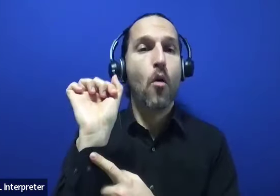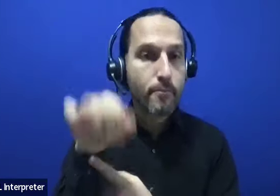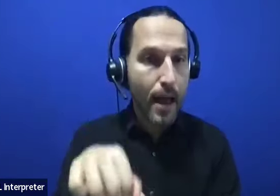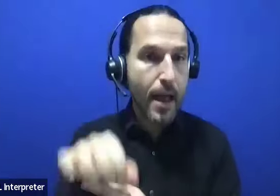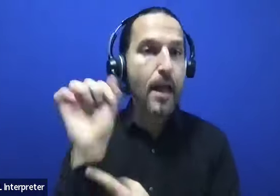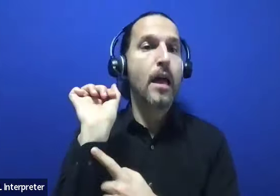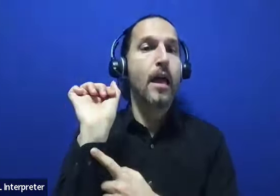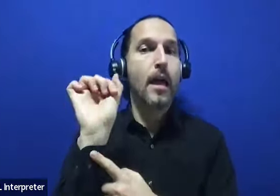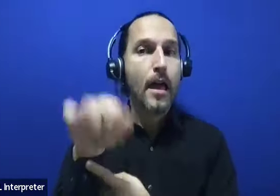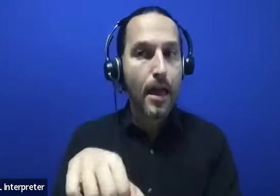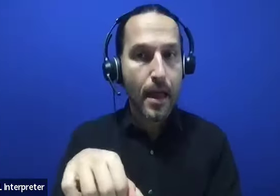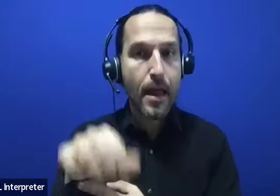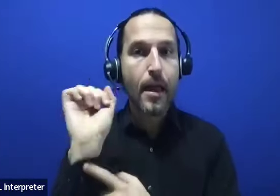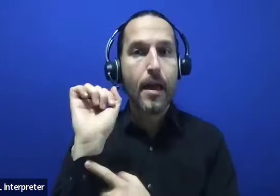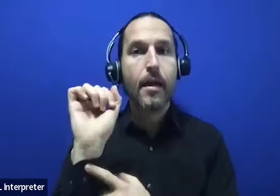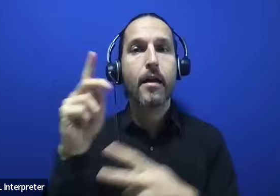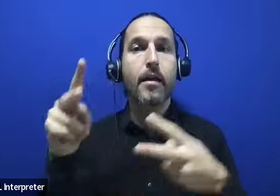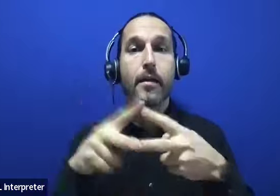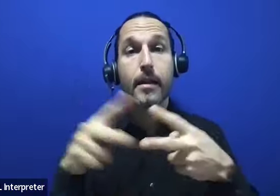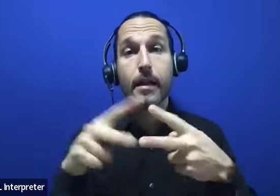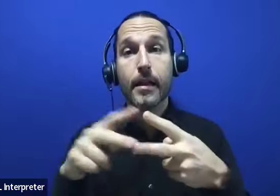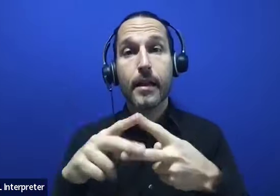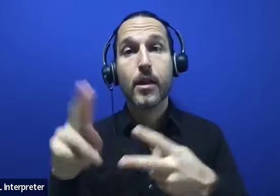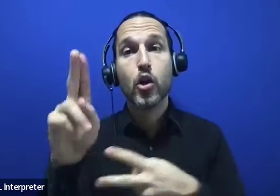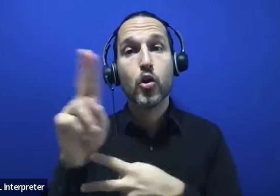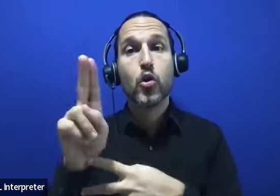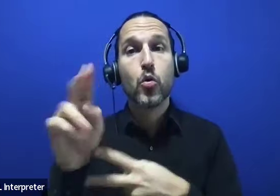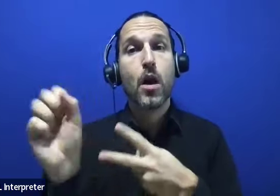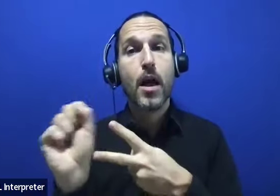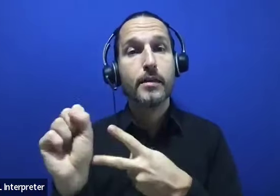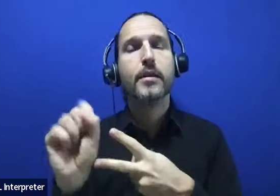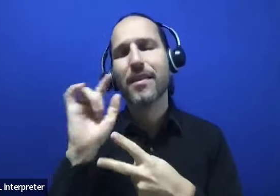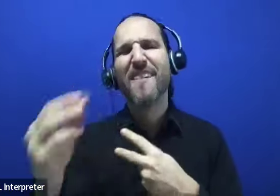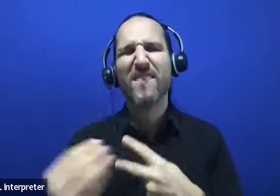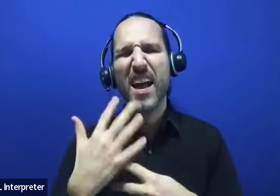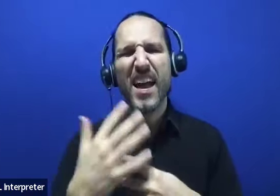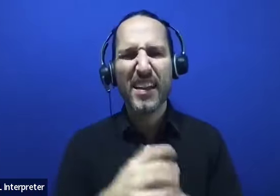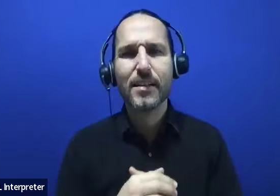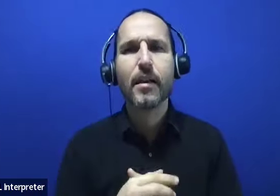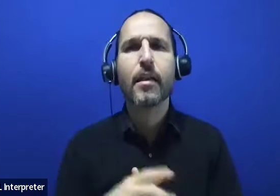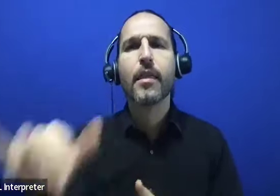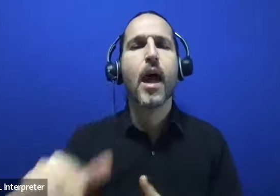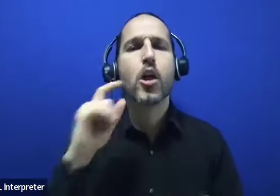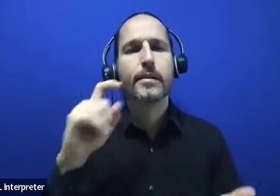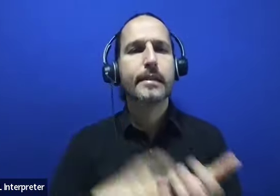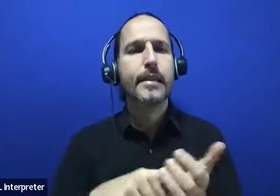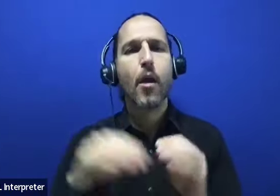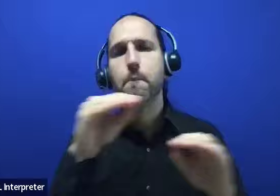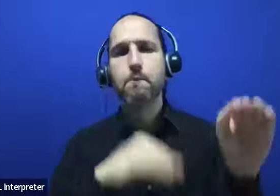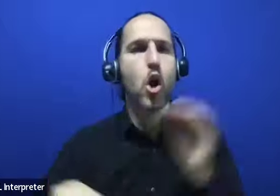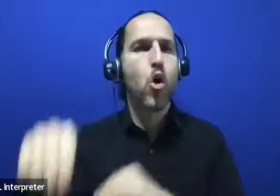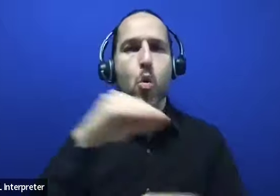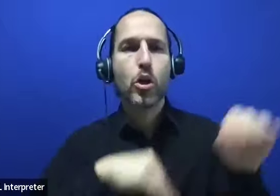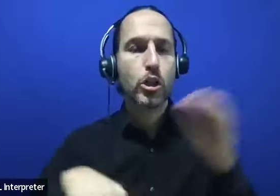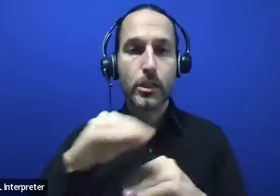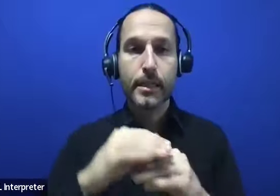forth, the utricle and saccule are impacted. So these basically detect motion for you.